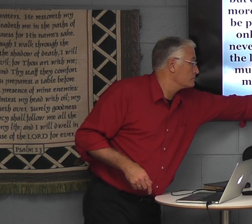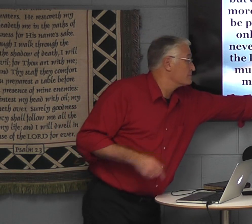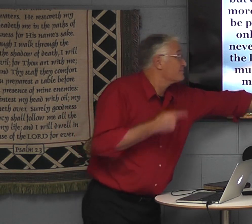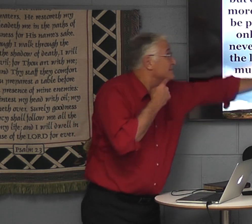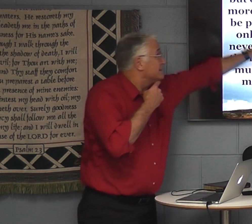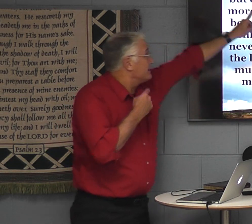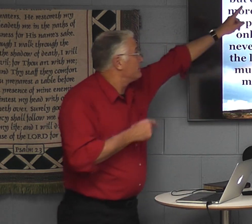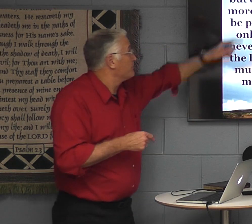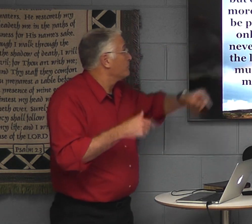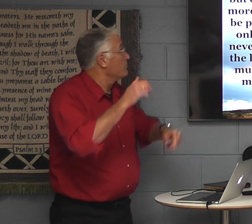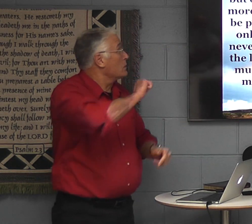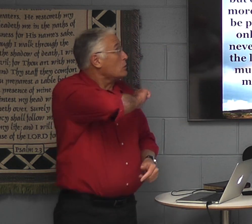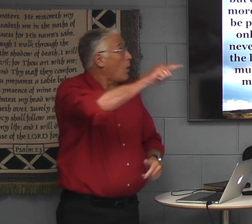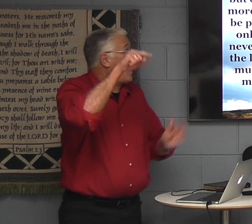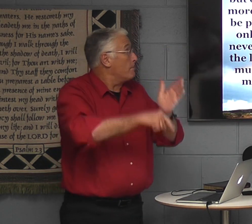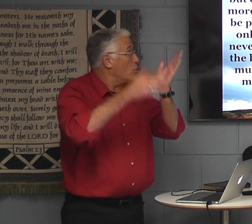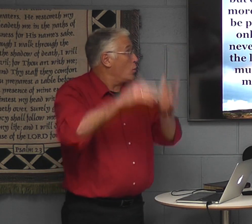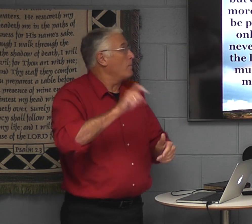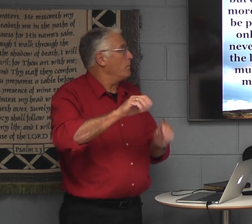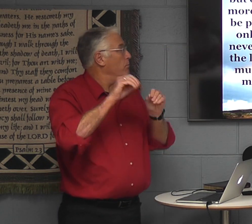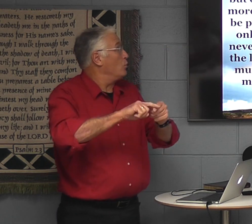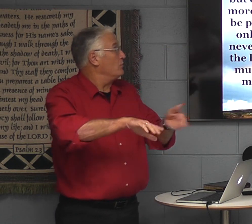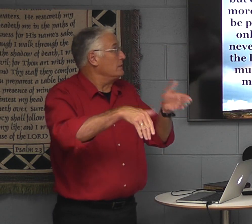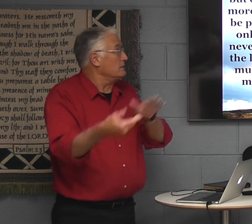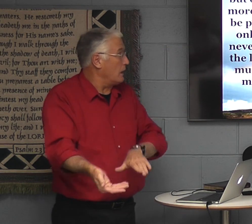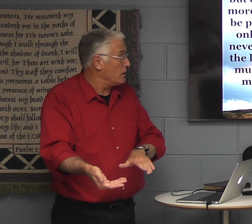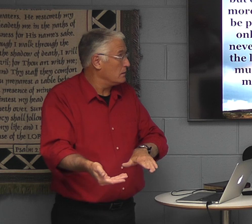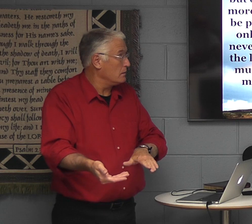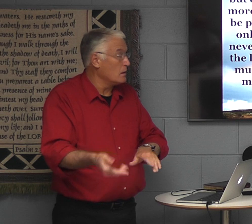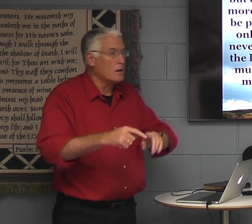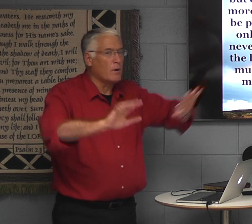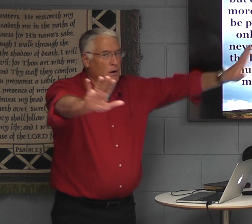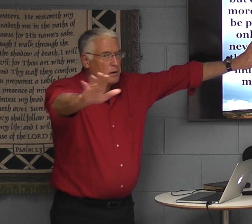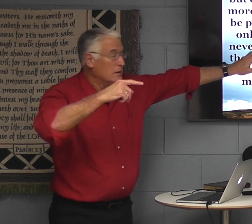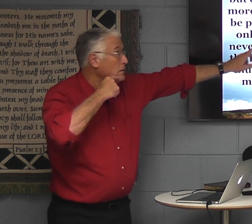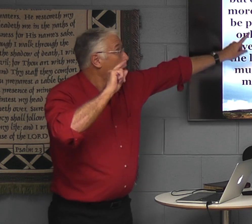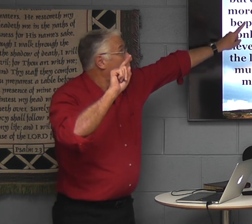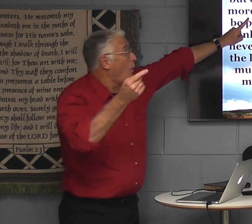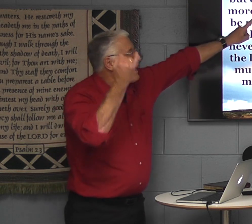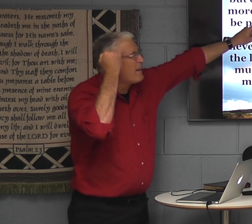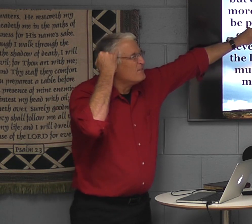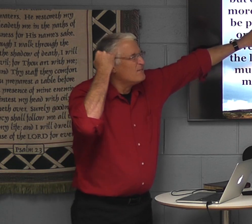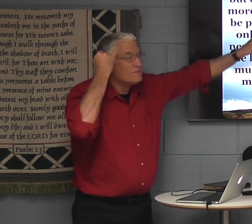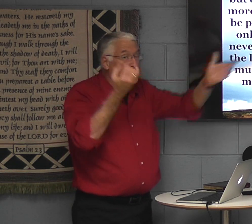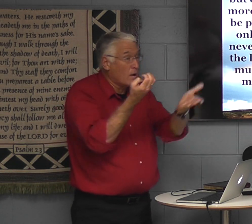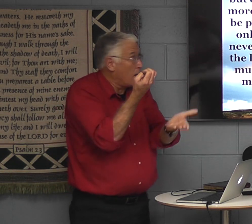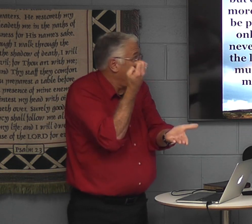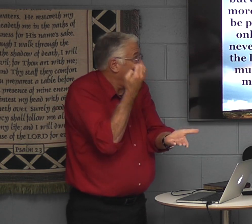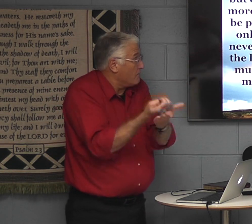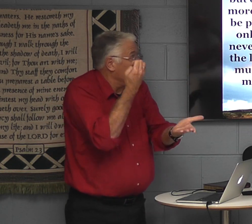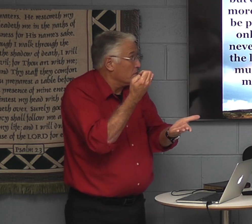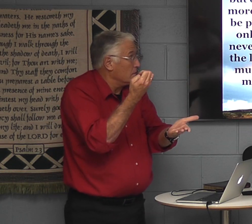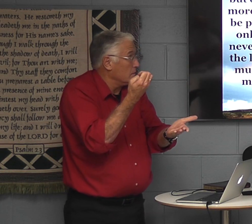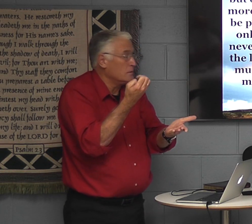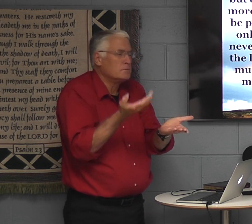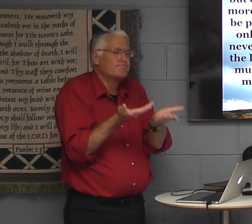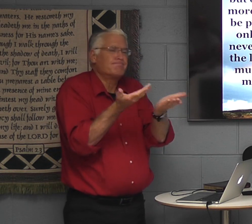From Numbers 35, 30, 31, it says all murderers must be put to death, but only if the